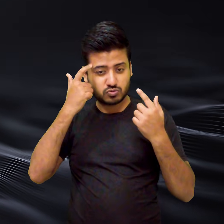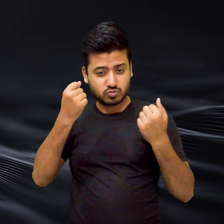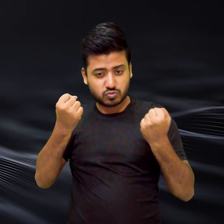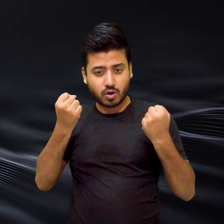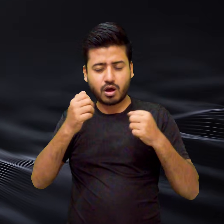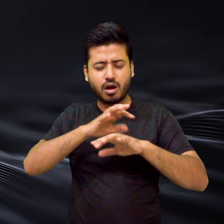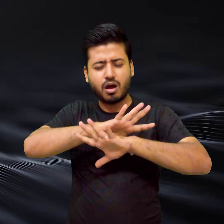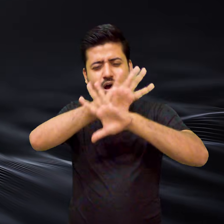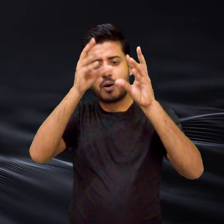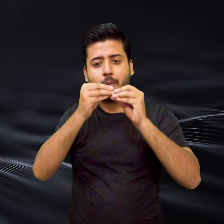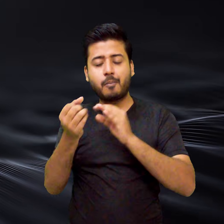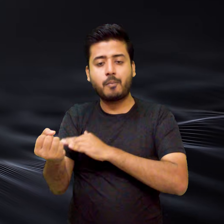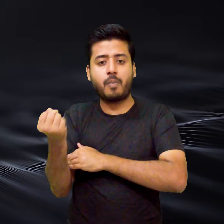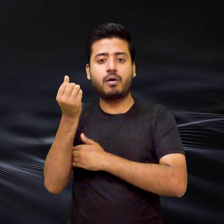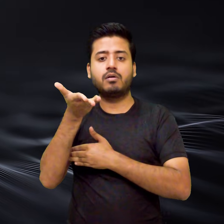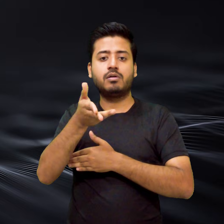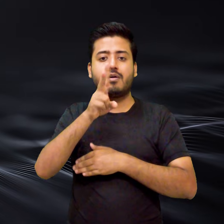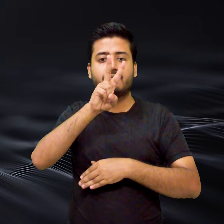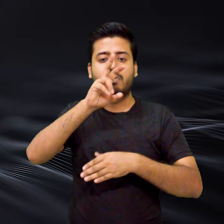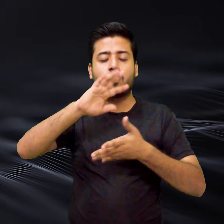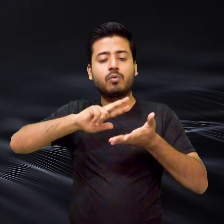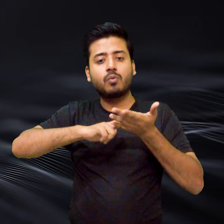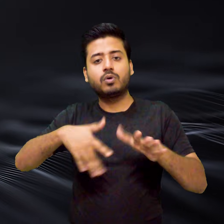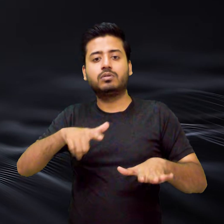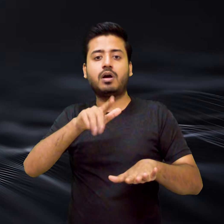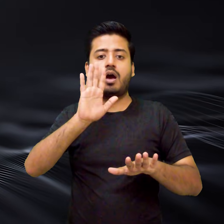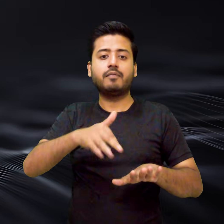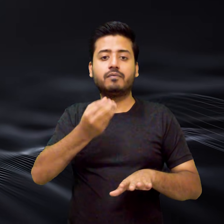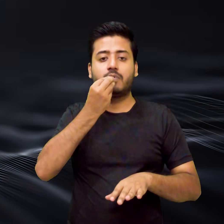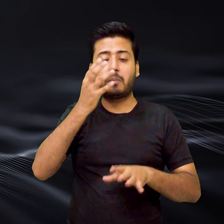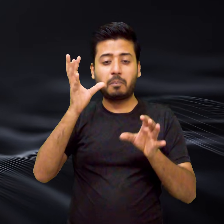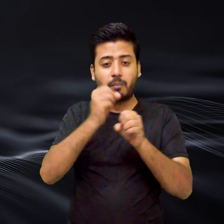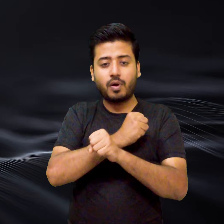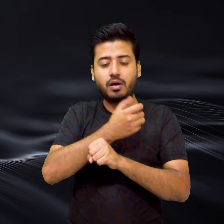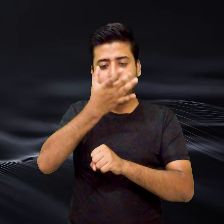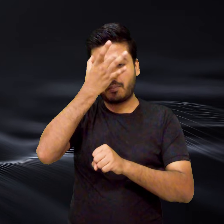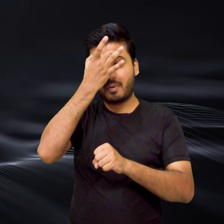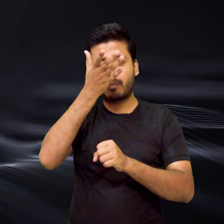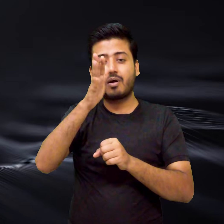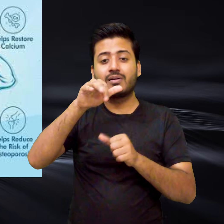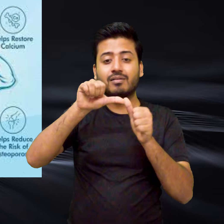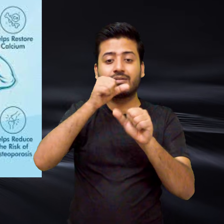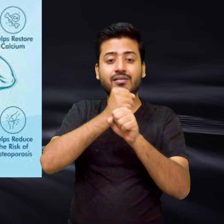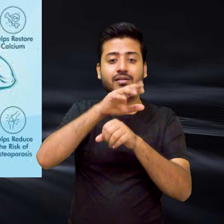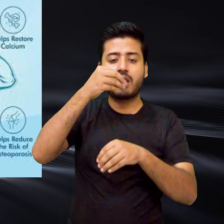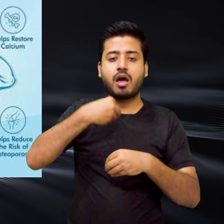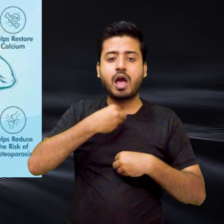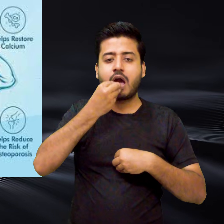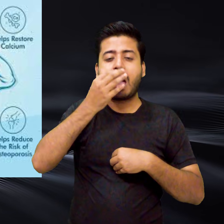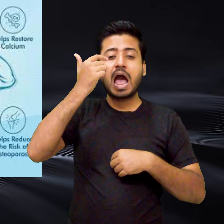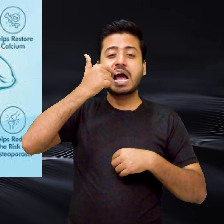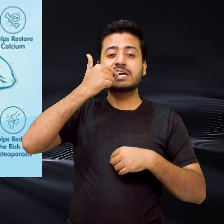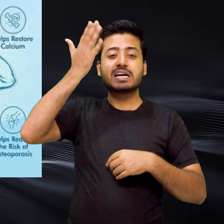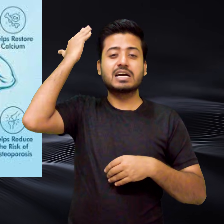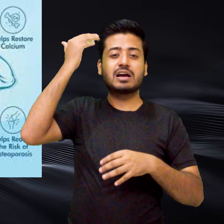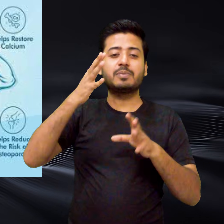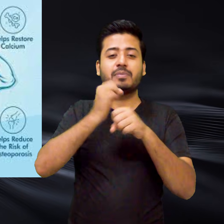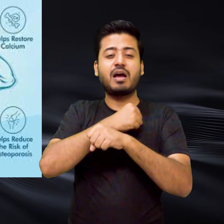turning almonds into medicine, and you should never attempt to create your own medicinal products from them. Instead, almonds are a